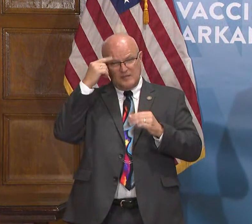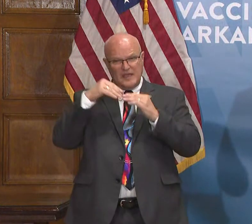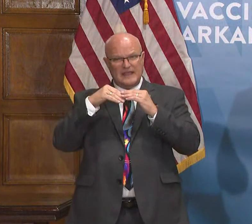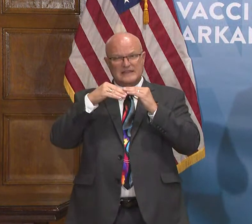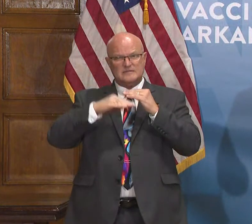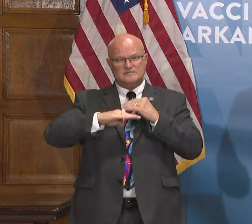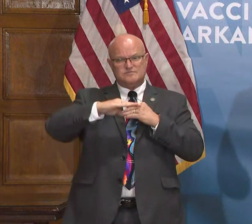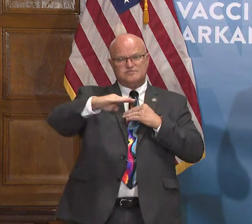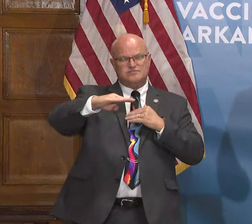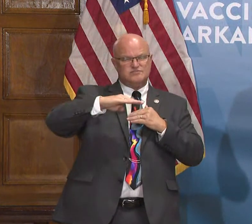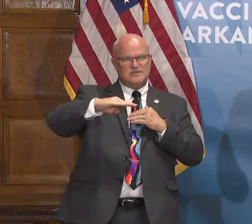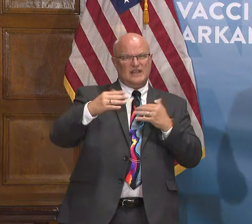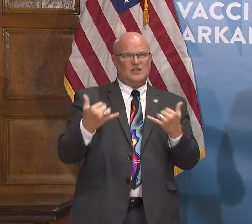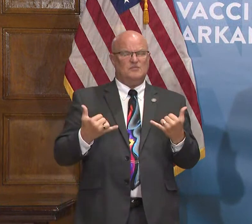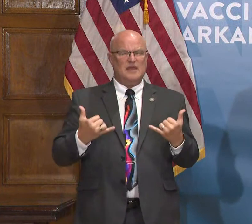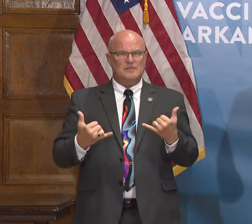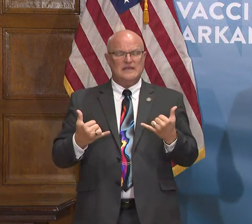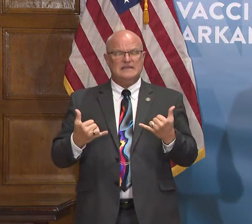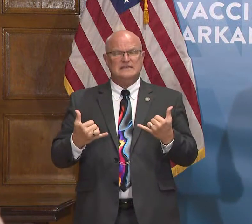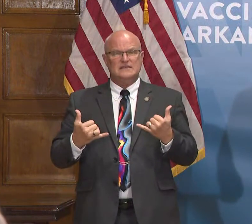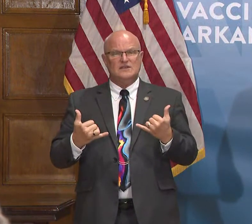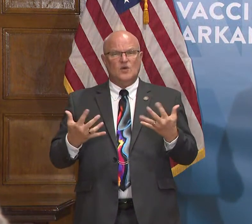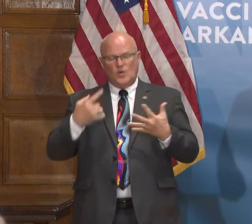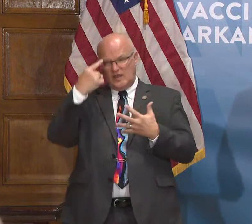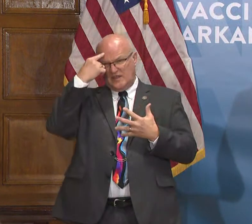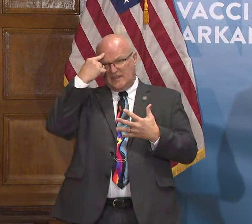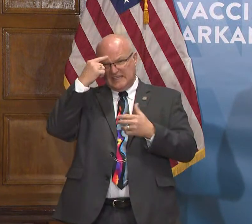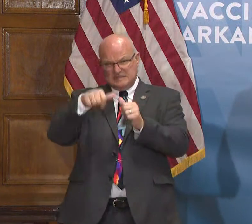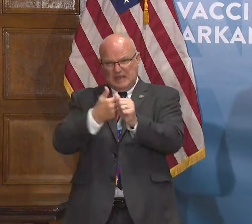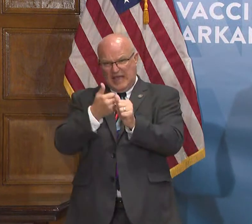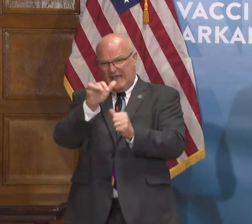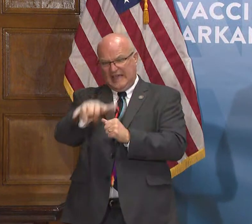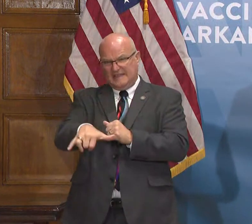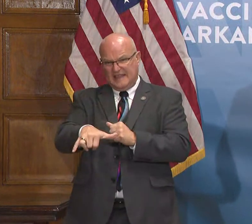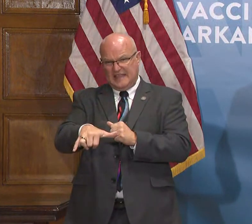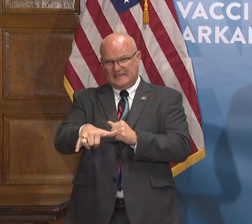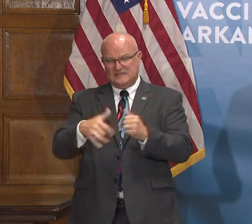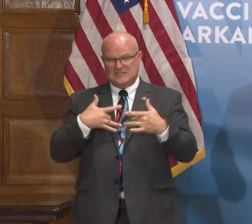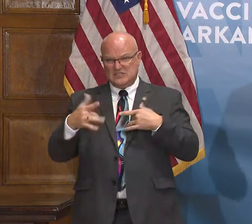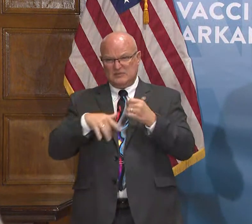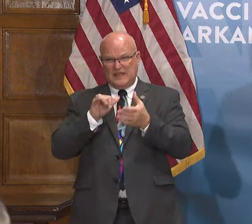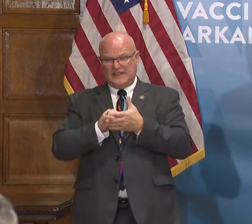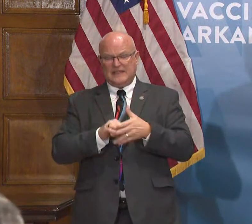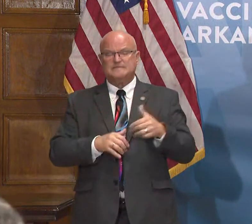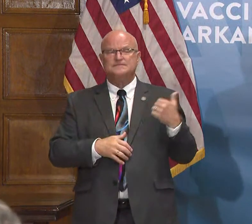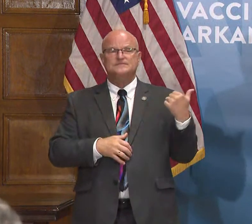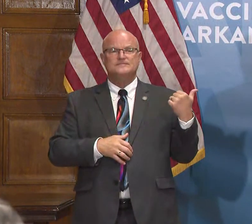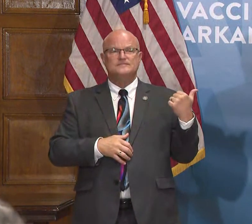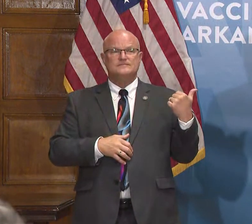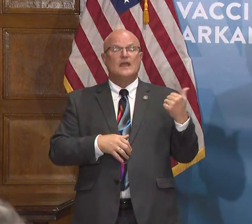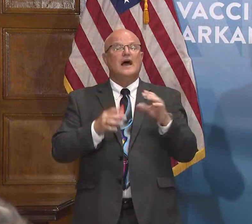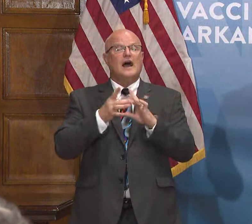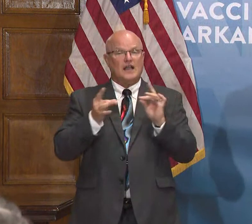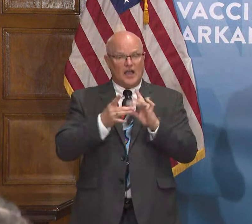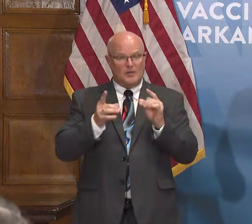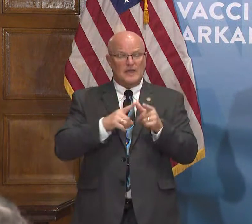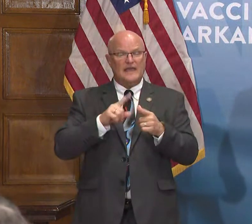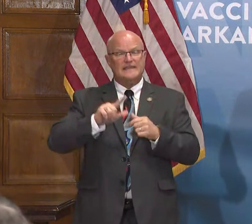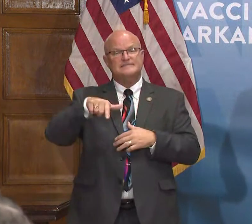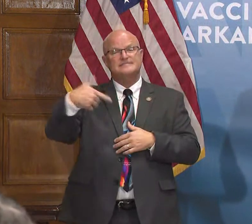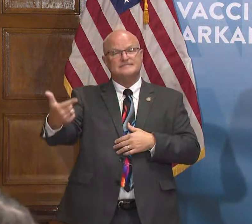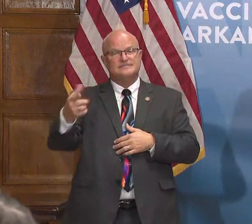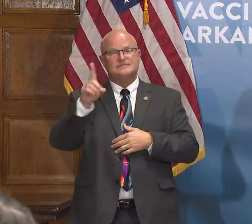a plateau maybe here. What do you think is behind that, and are you concerned about that? And I'll comment, and Dr. Romero